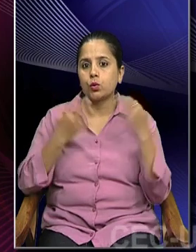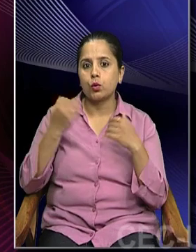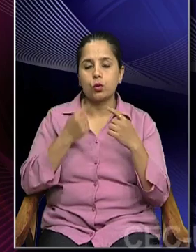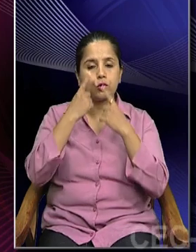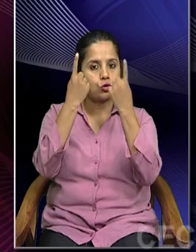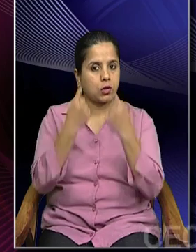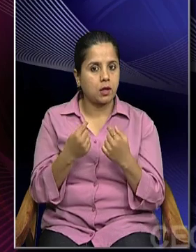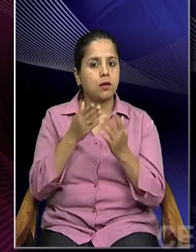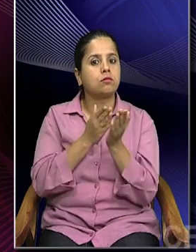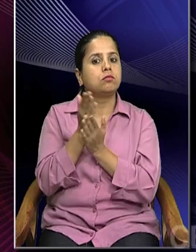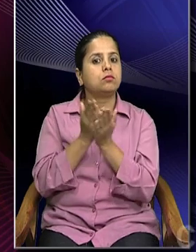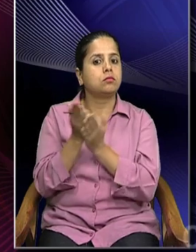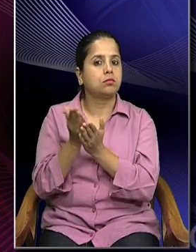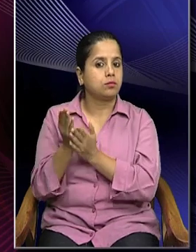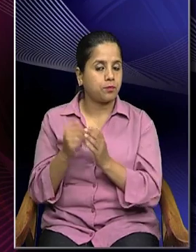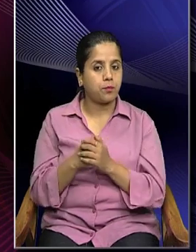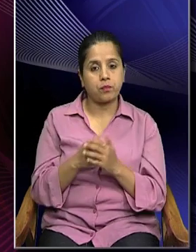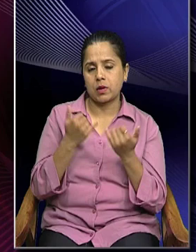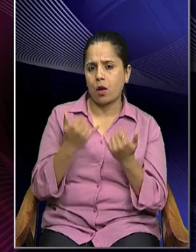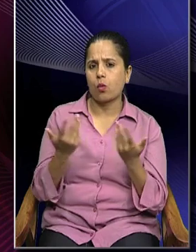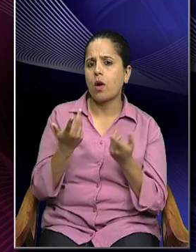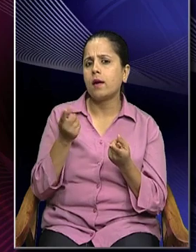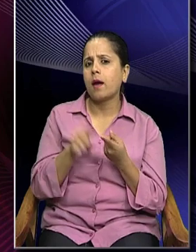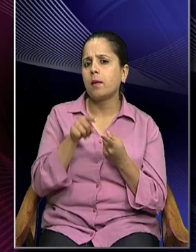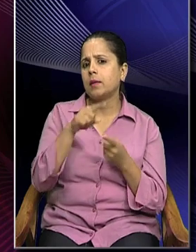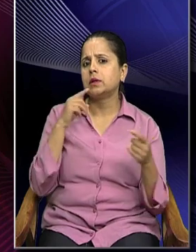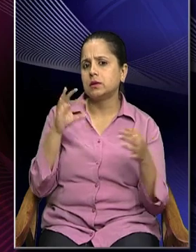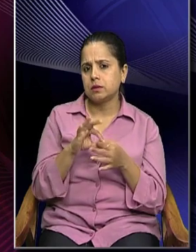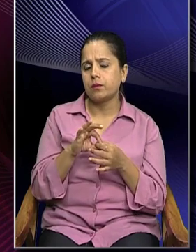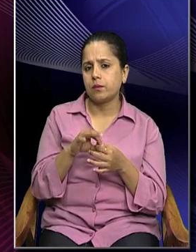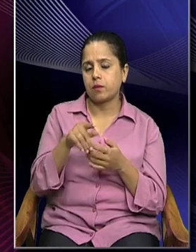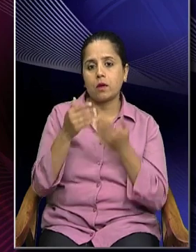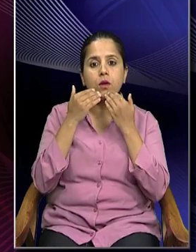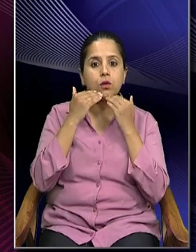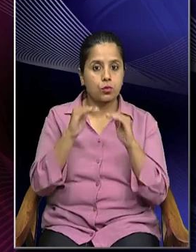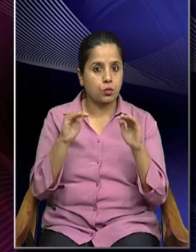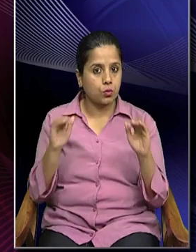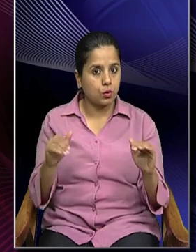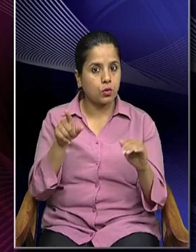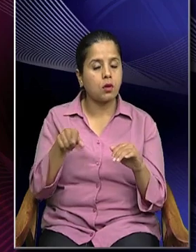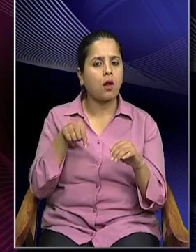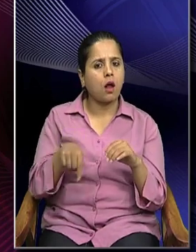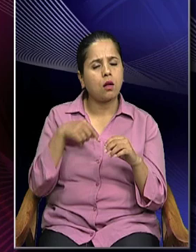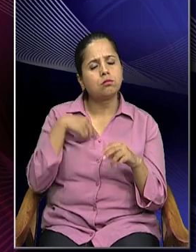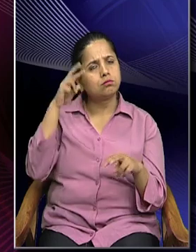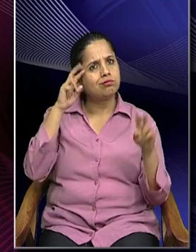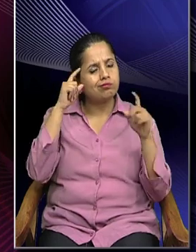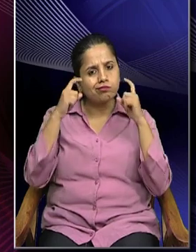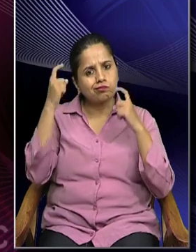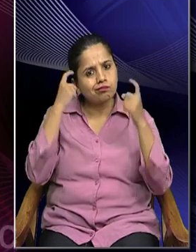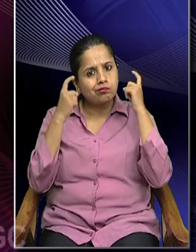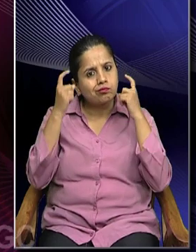assessment pedagogies. Now, what happens in this? The students, they verbalize